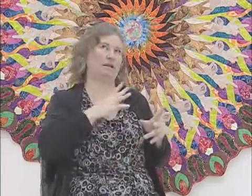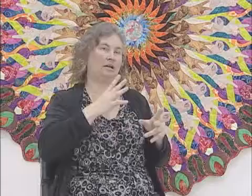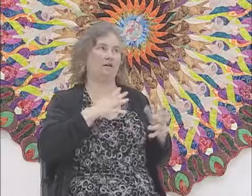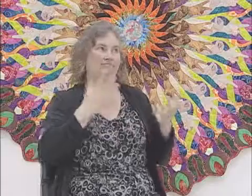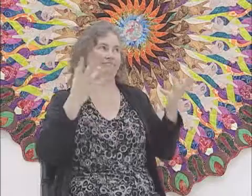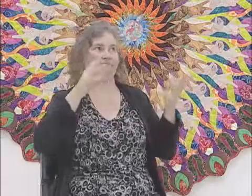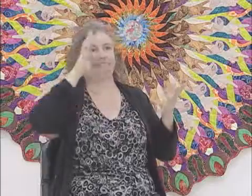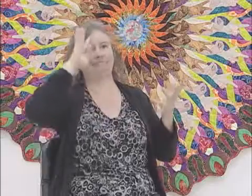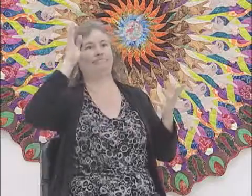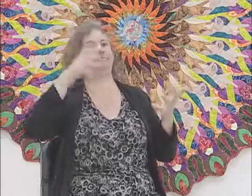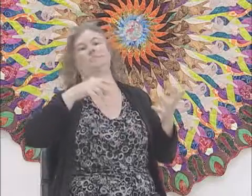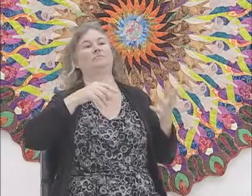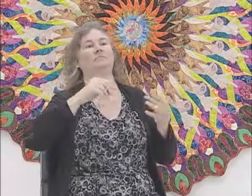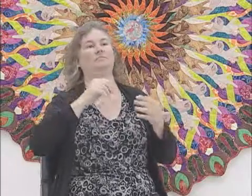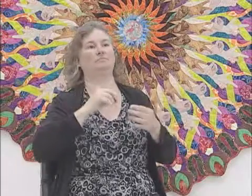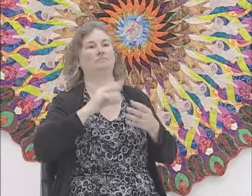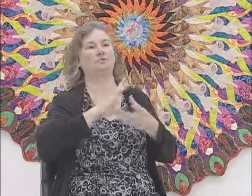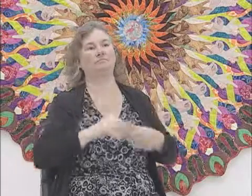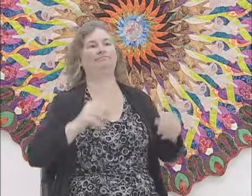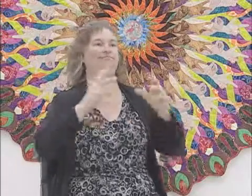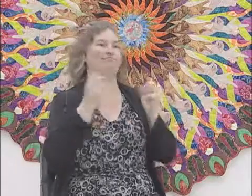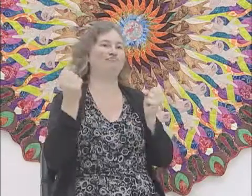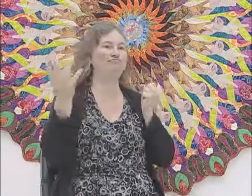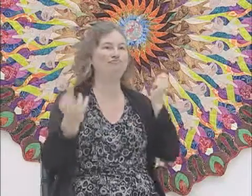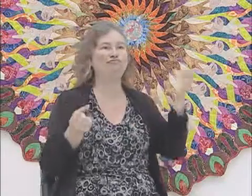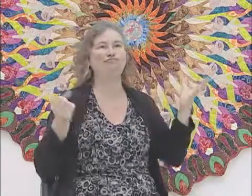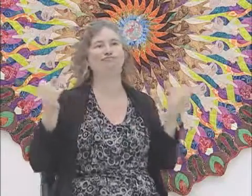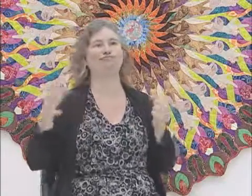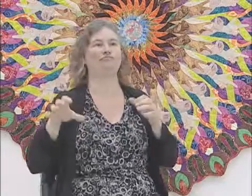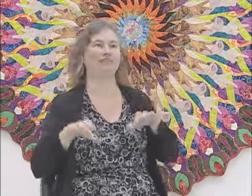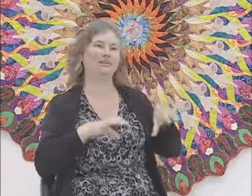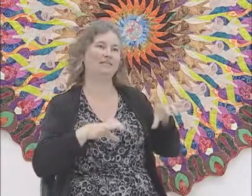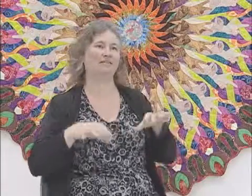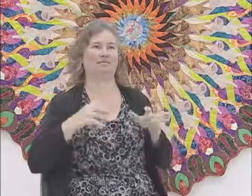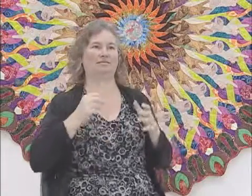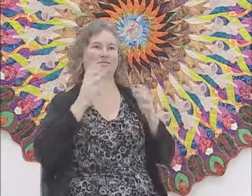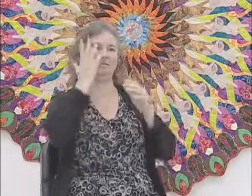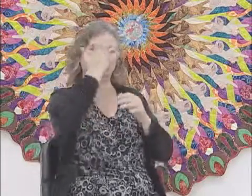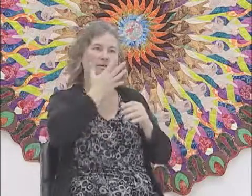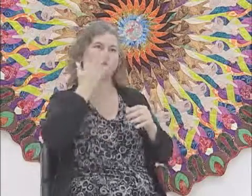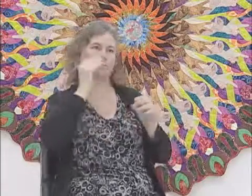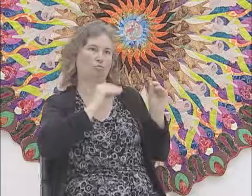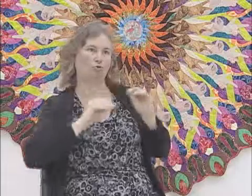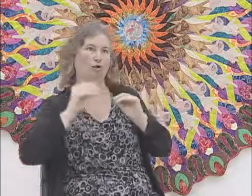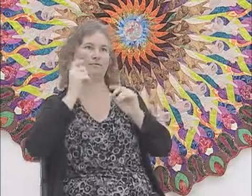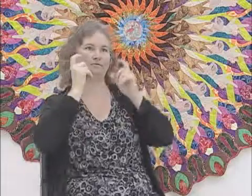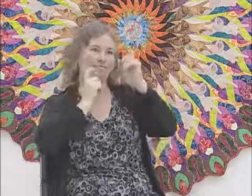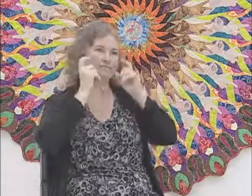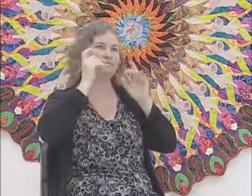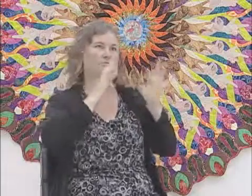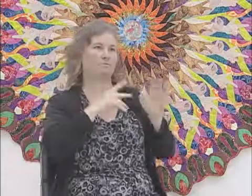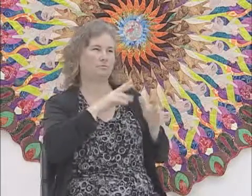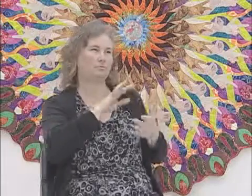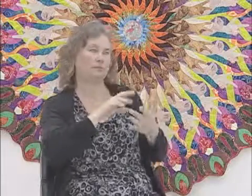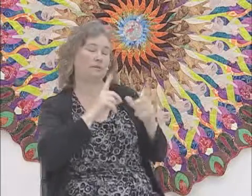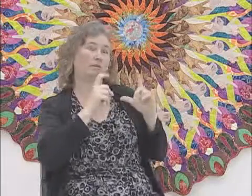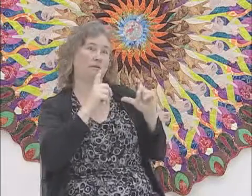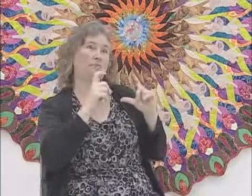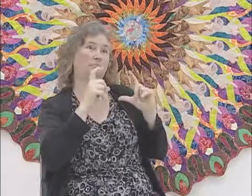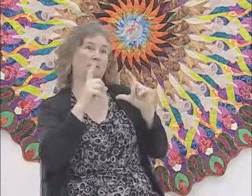So my sign model came up with a story, which they performed for me. I got the facial movement, the expression, everything.